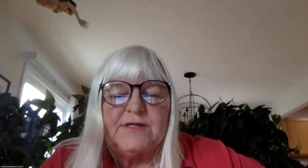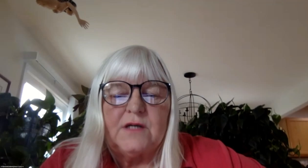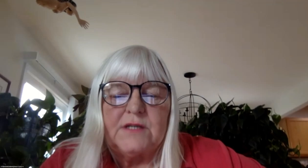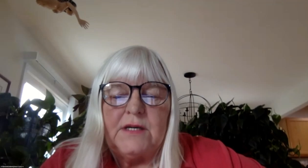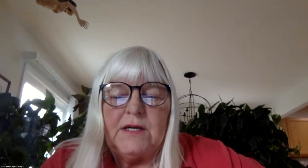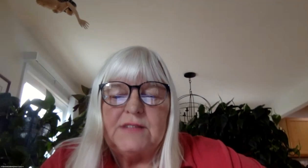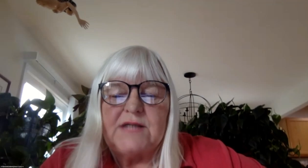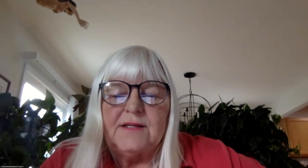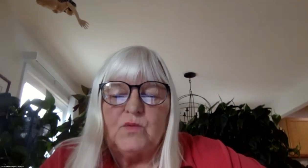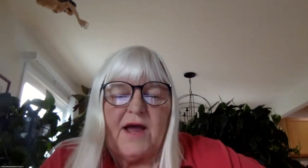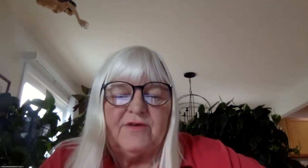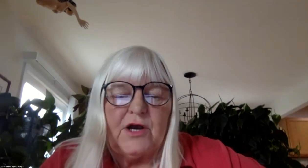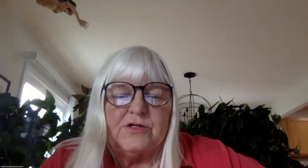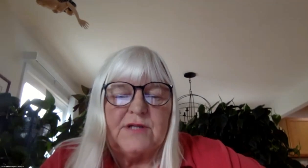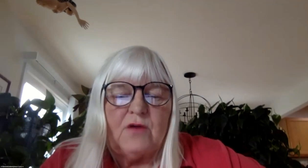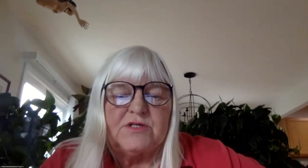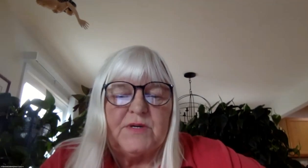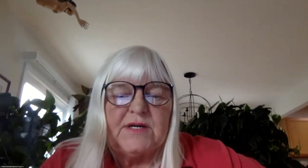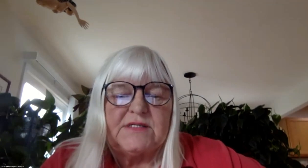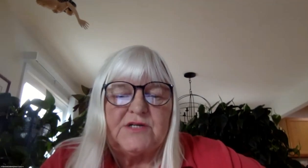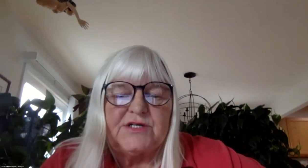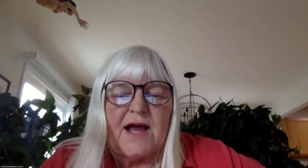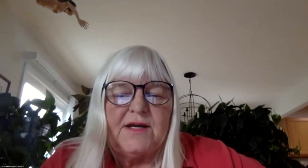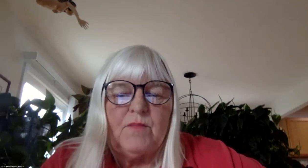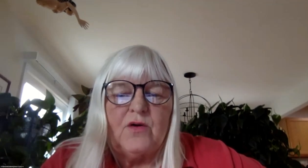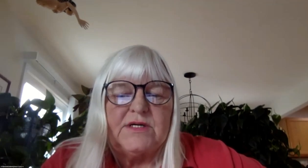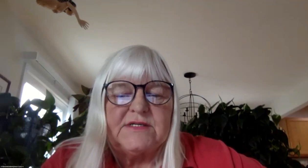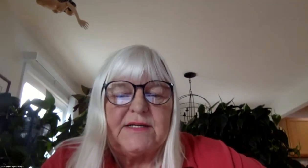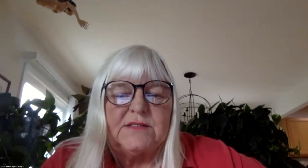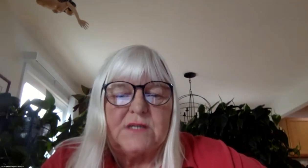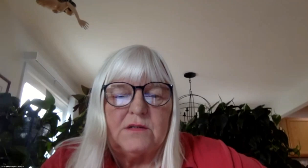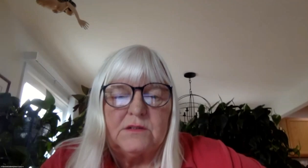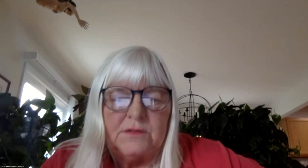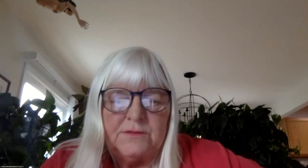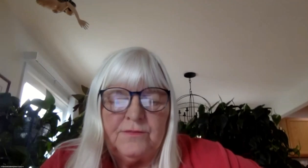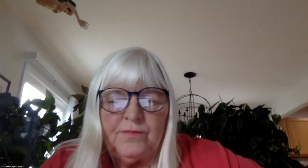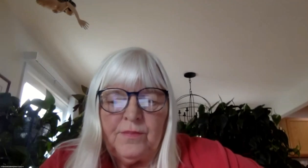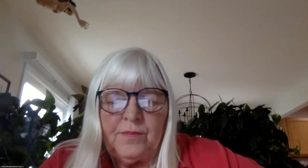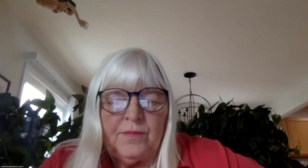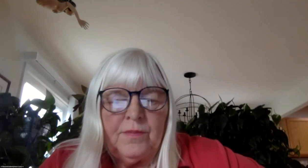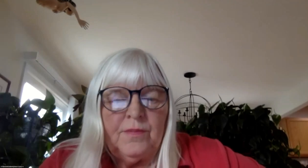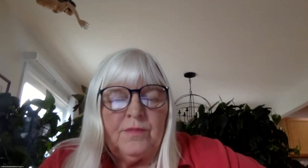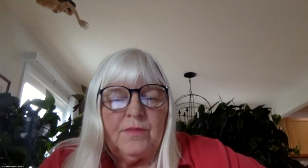for an adult. In Scotland, we have a carer's allowance, but it is such a tiny amount, it is an insult.